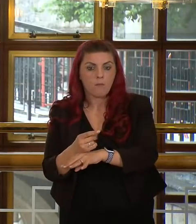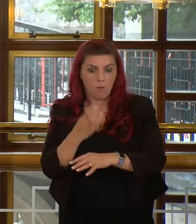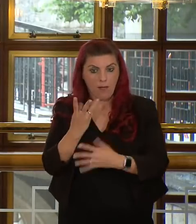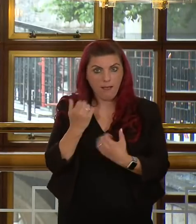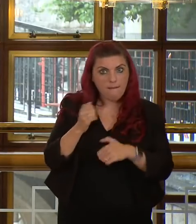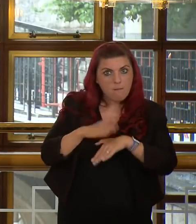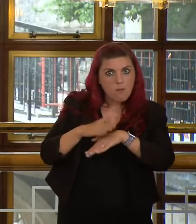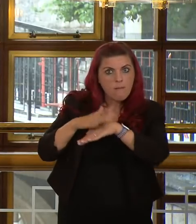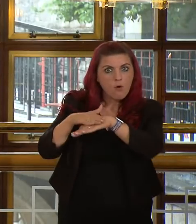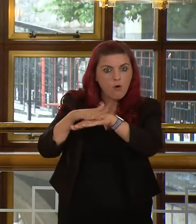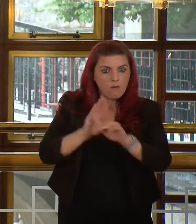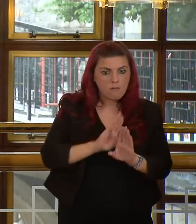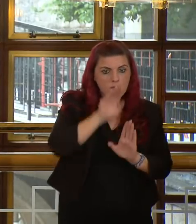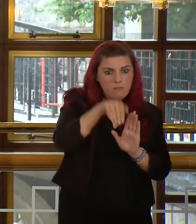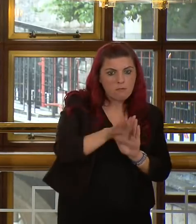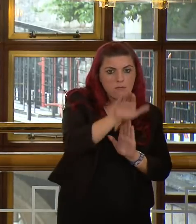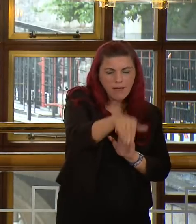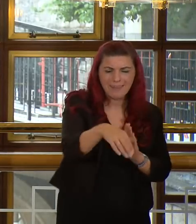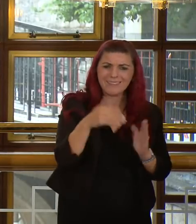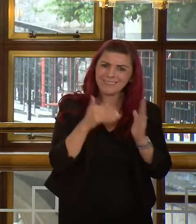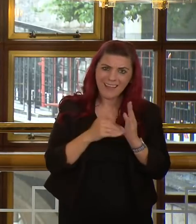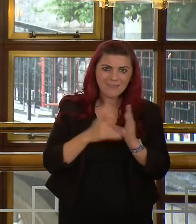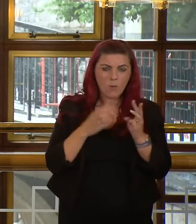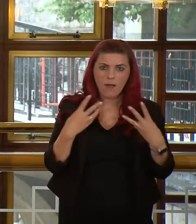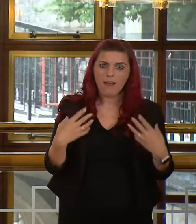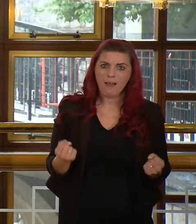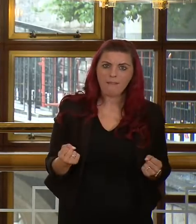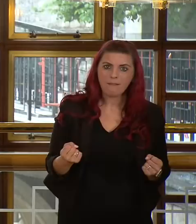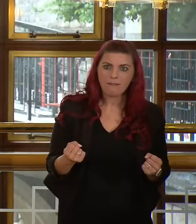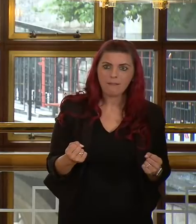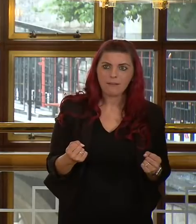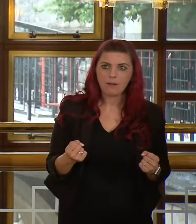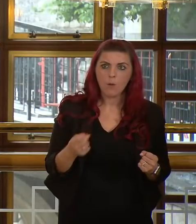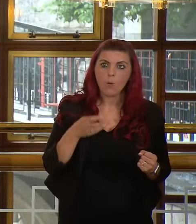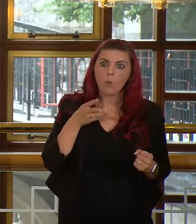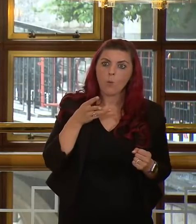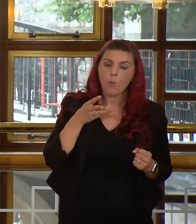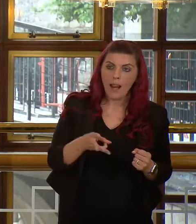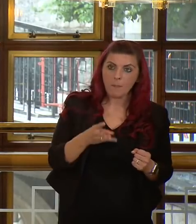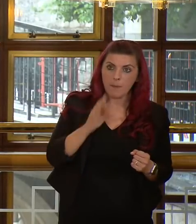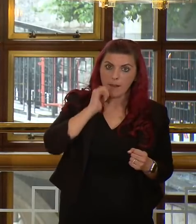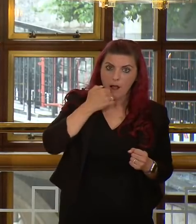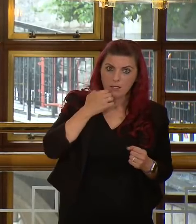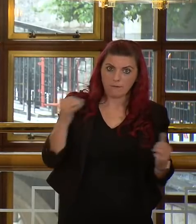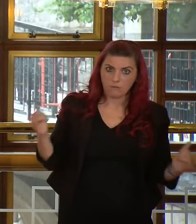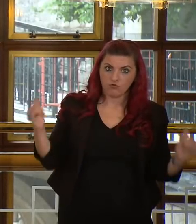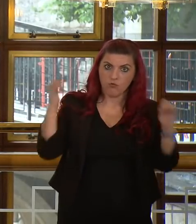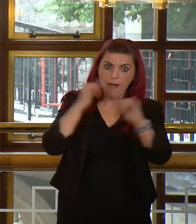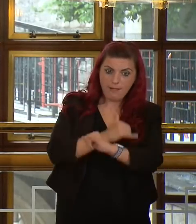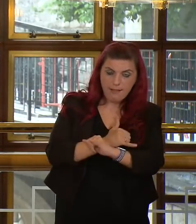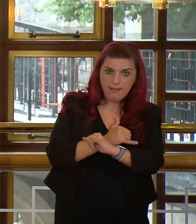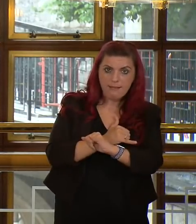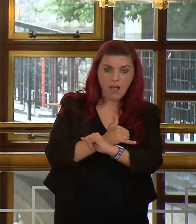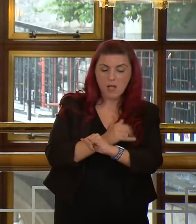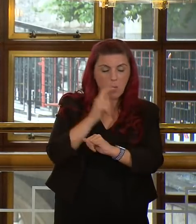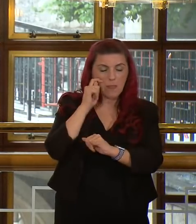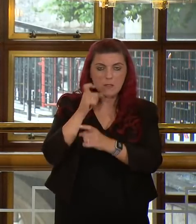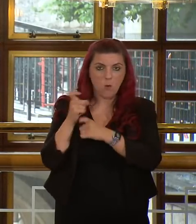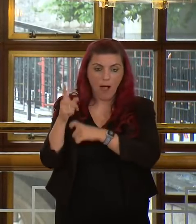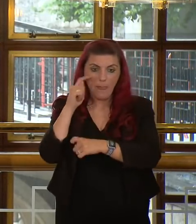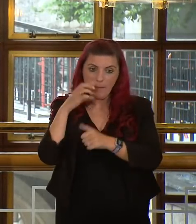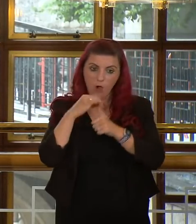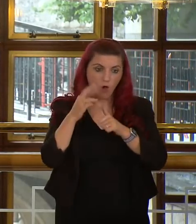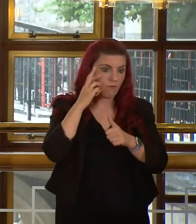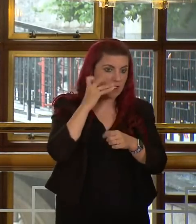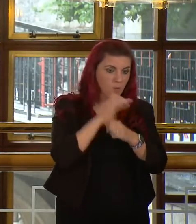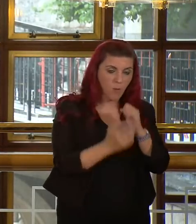more spikes? Will there be new outbreaks? Yes. Will the major cause of that be a return to international travel? I think probably not, but we have